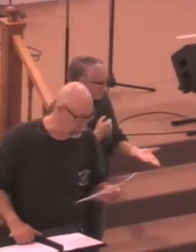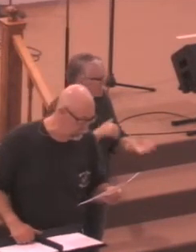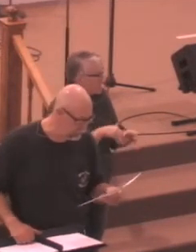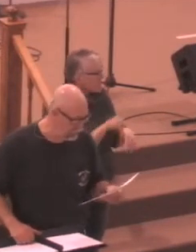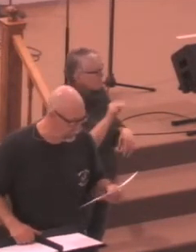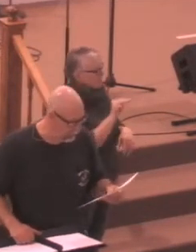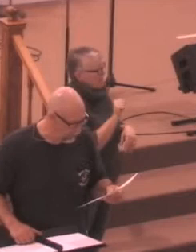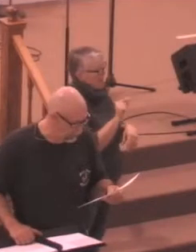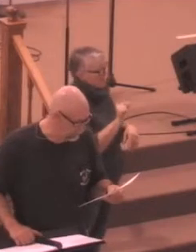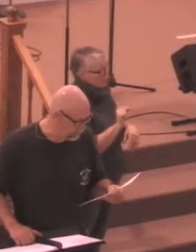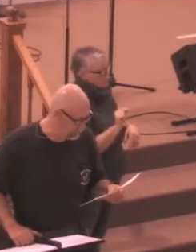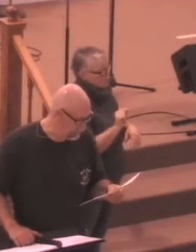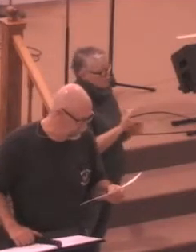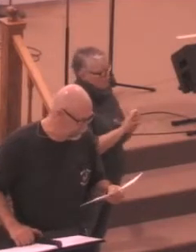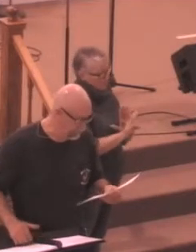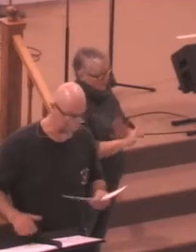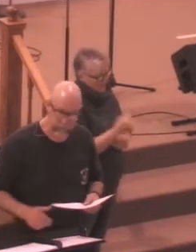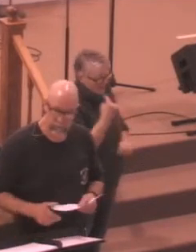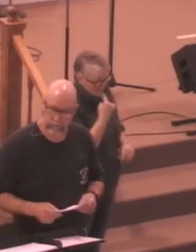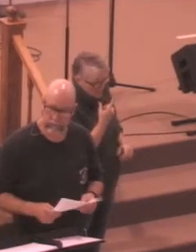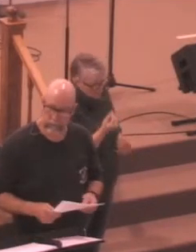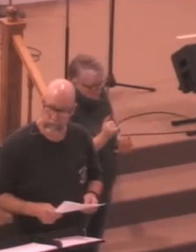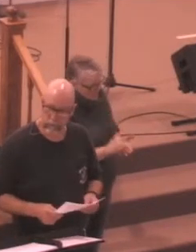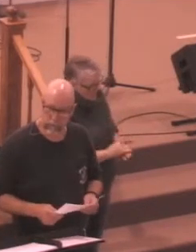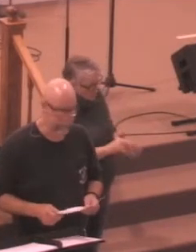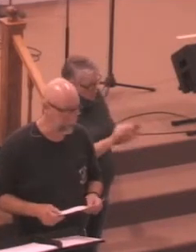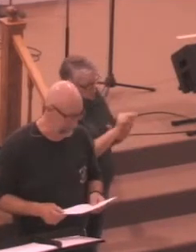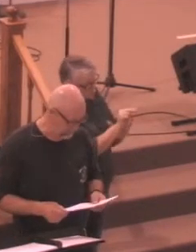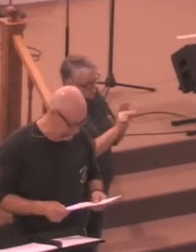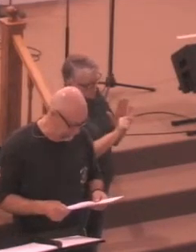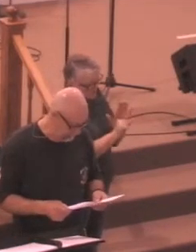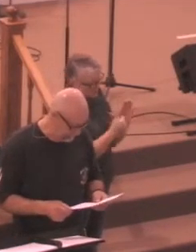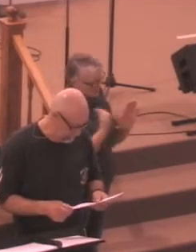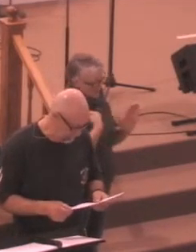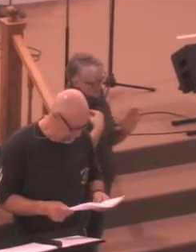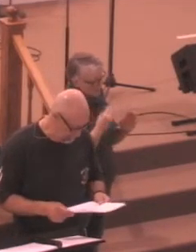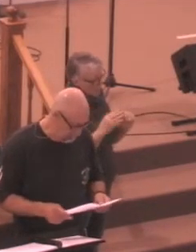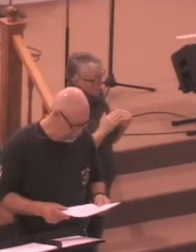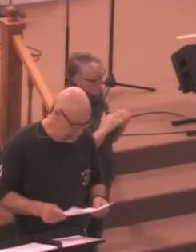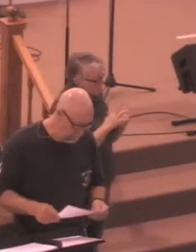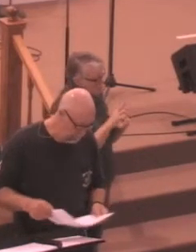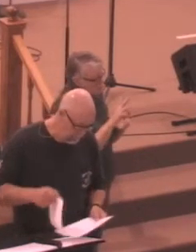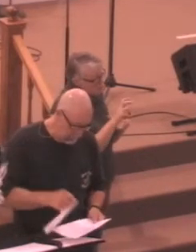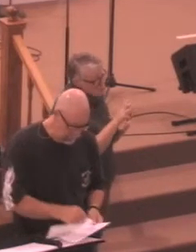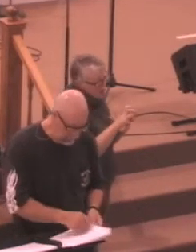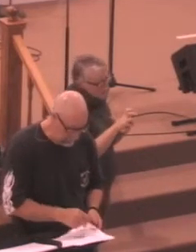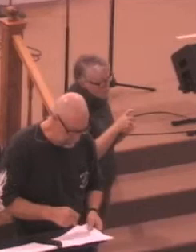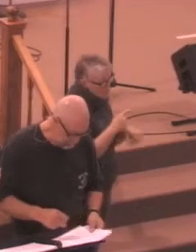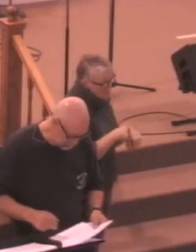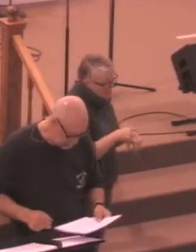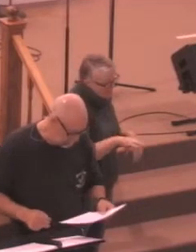over 200 references to agape love.